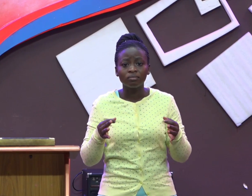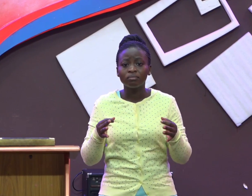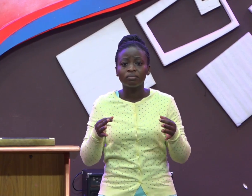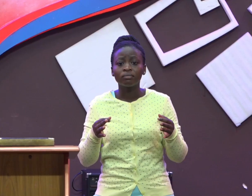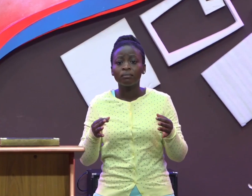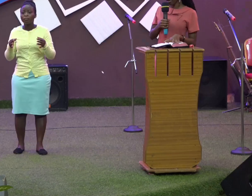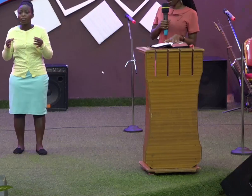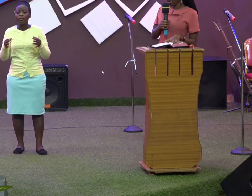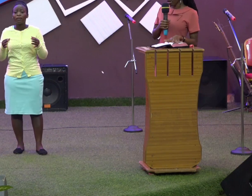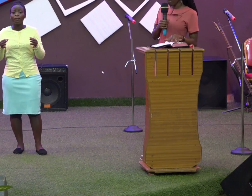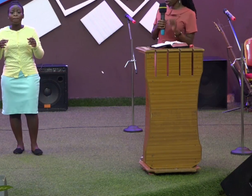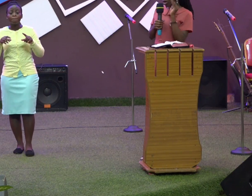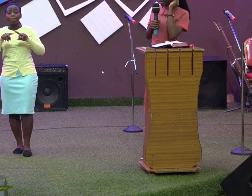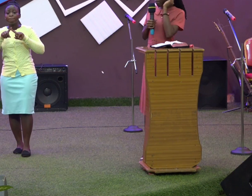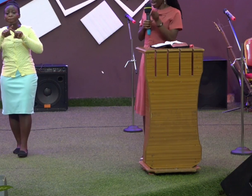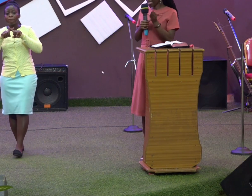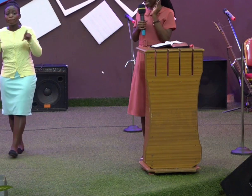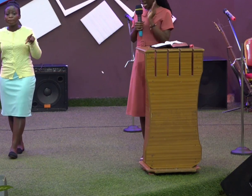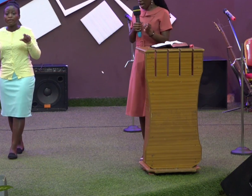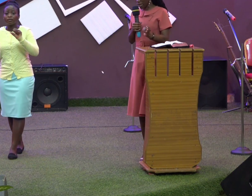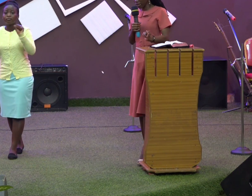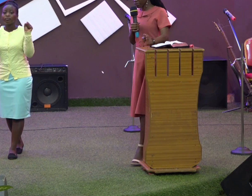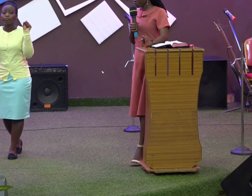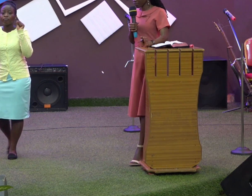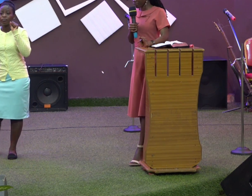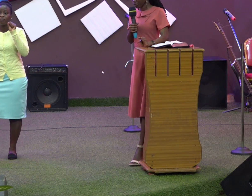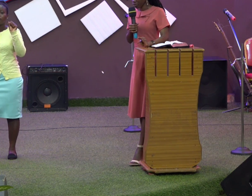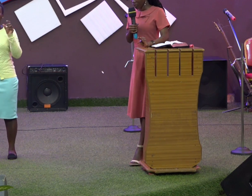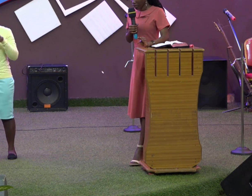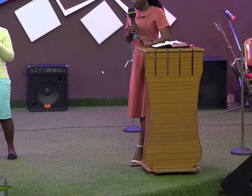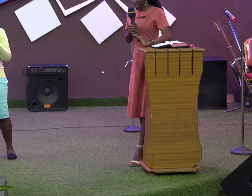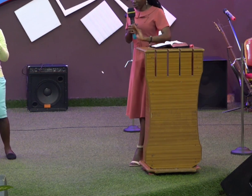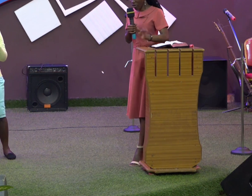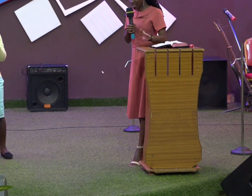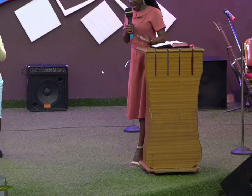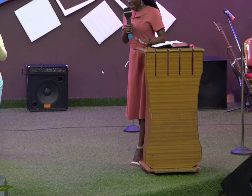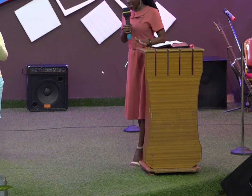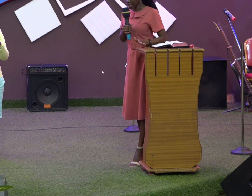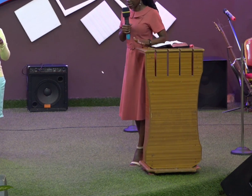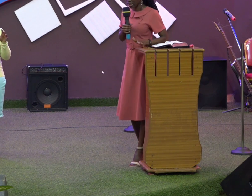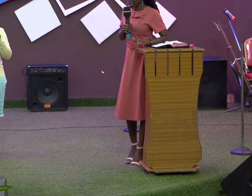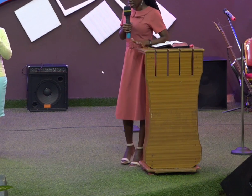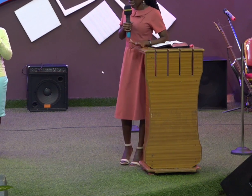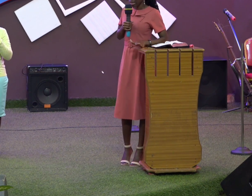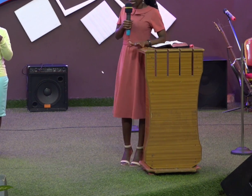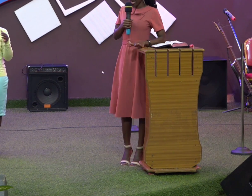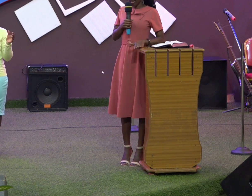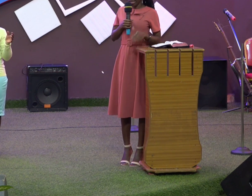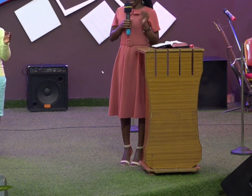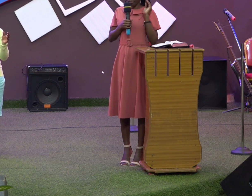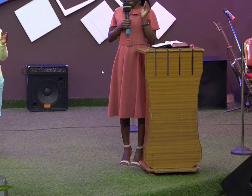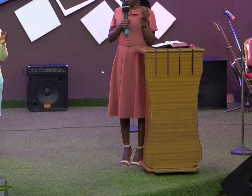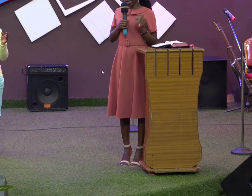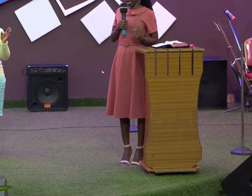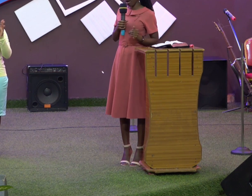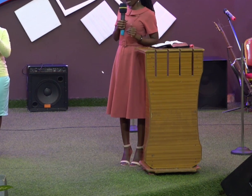fighting. But when the might is coming, The spirit side. And